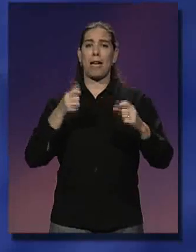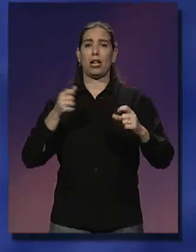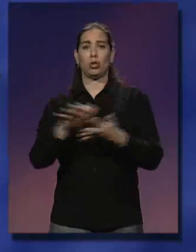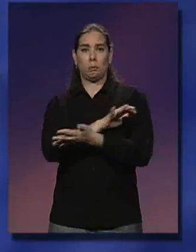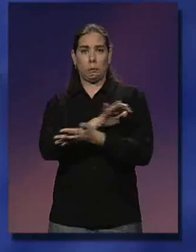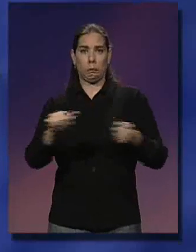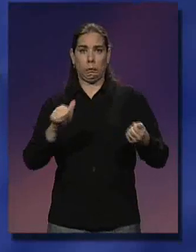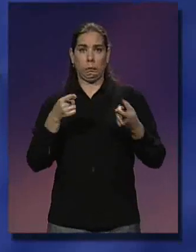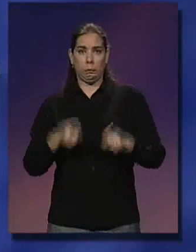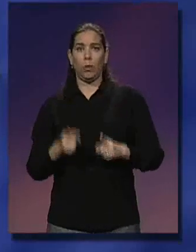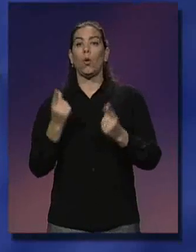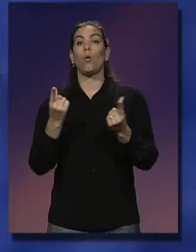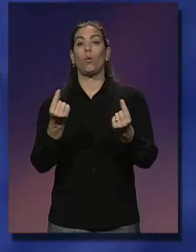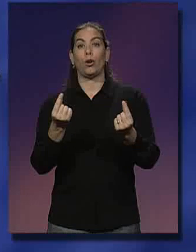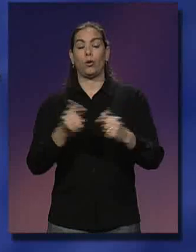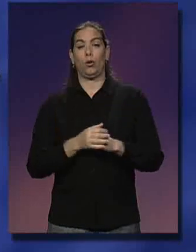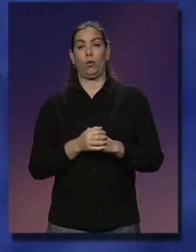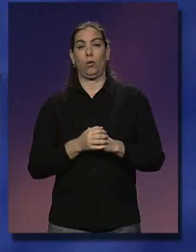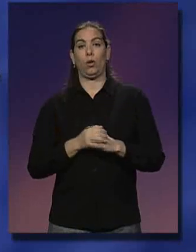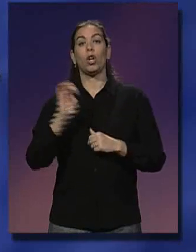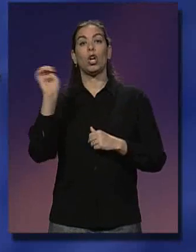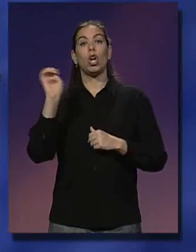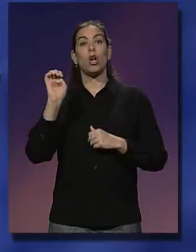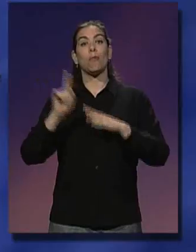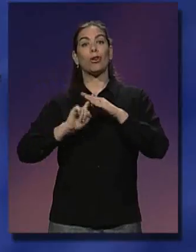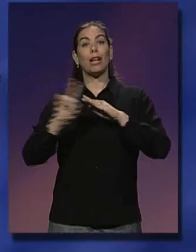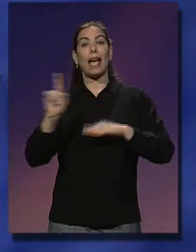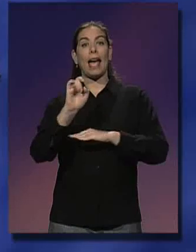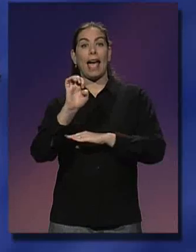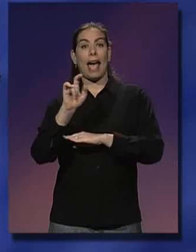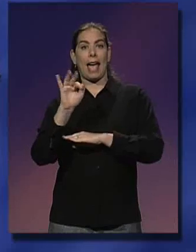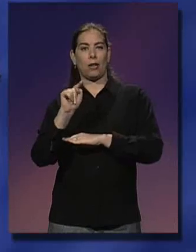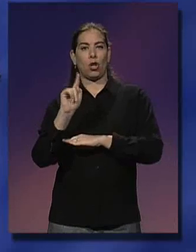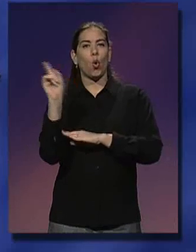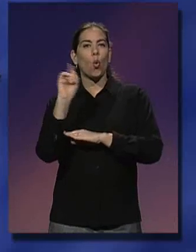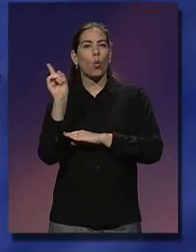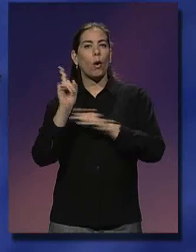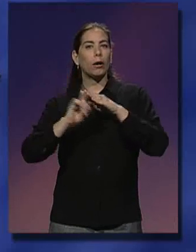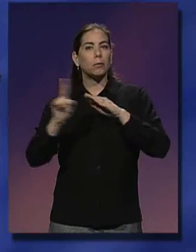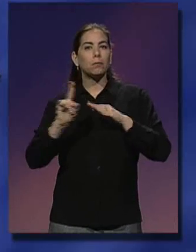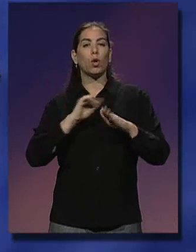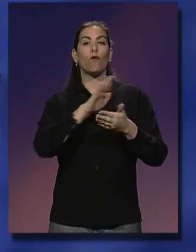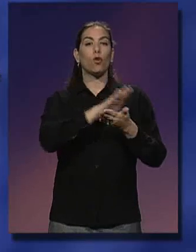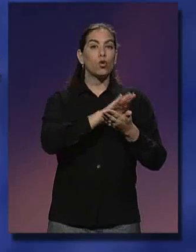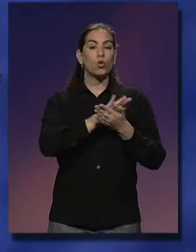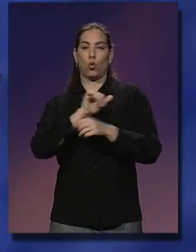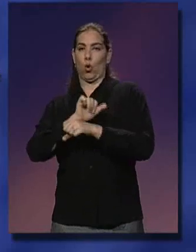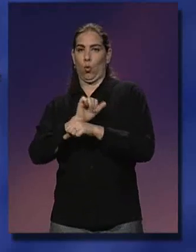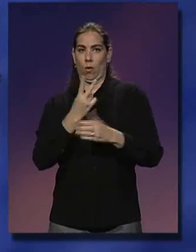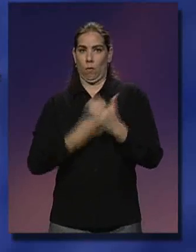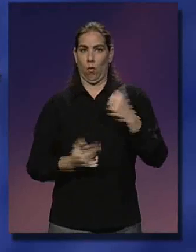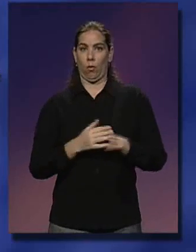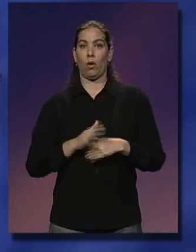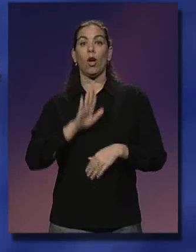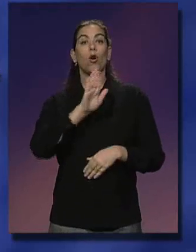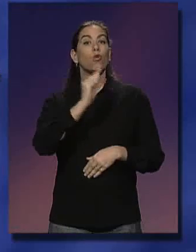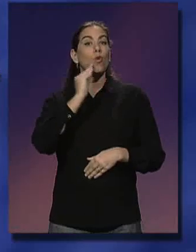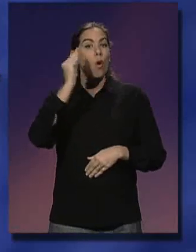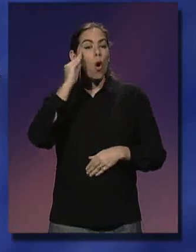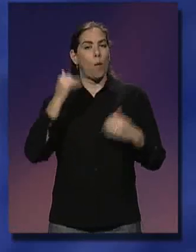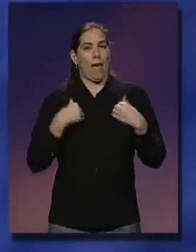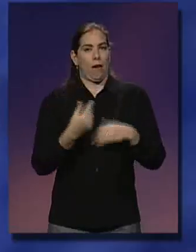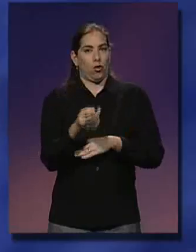kind. Learn about emergency exits in your school or office building, and be sure you have at least 2 ways to get out of your